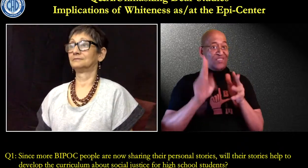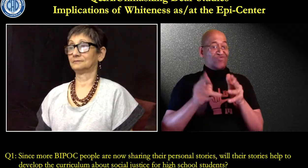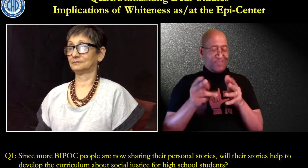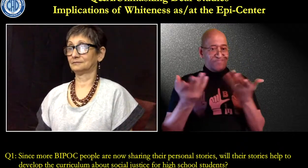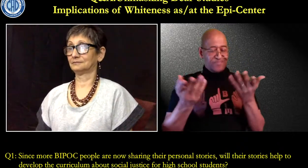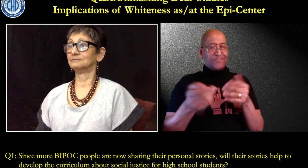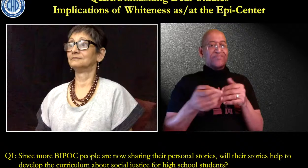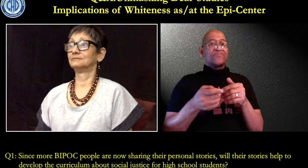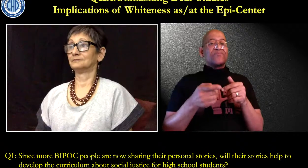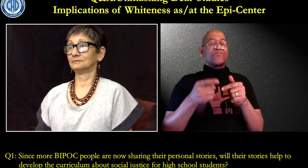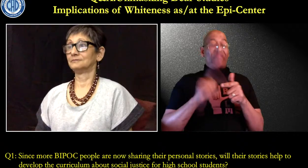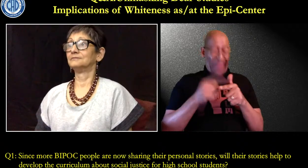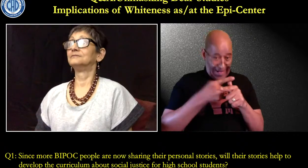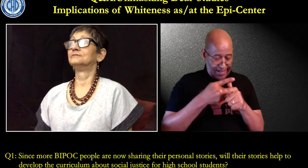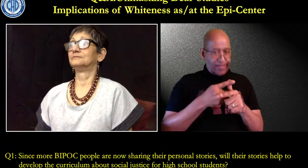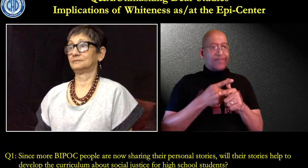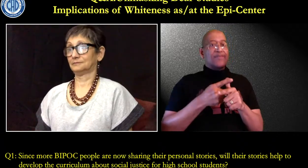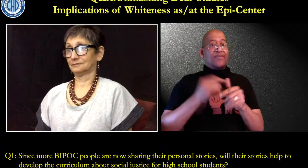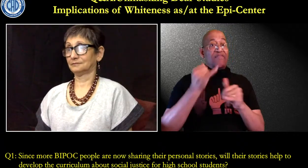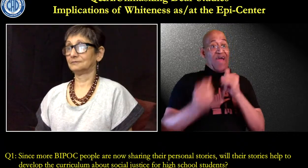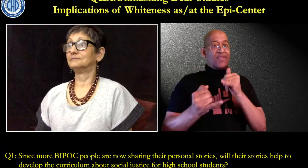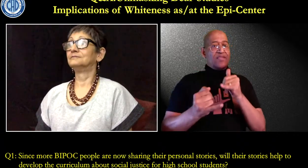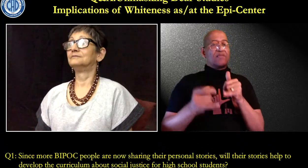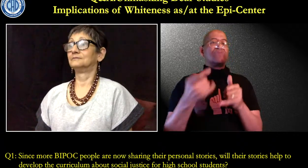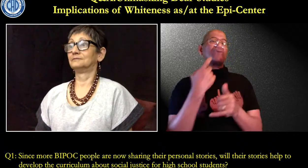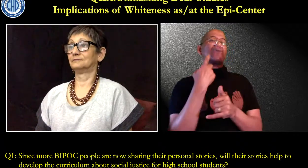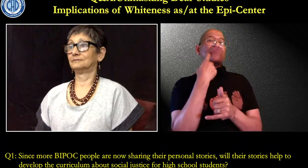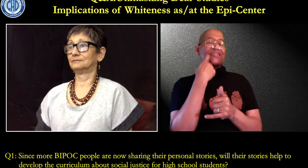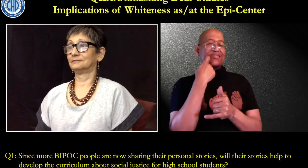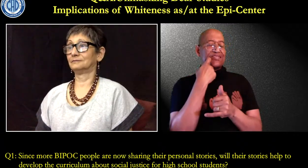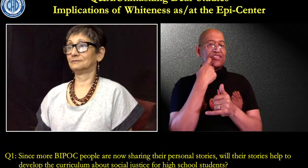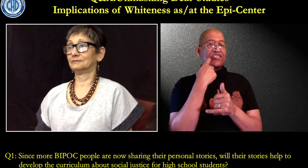And then that should also be related in the curriculum.